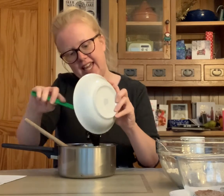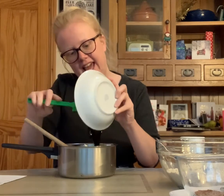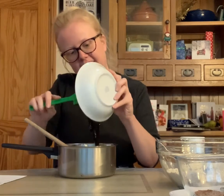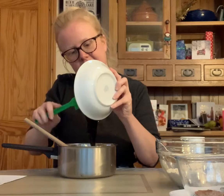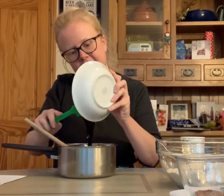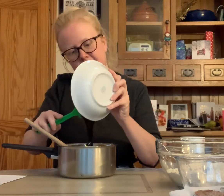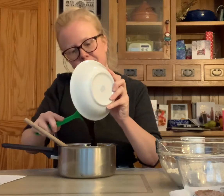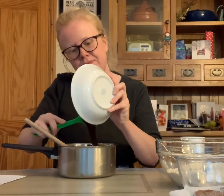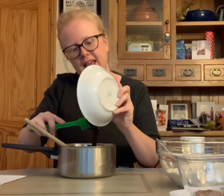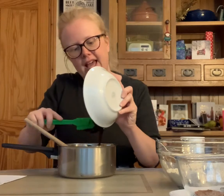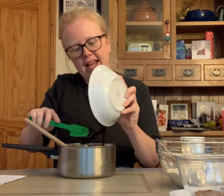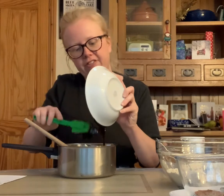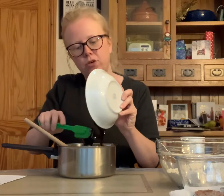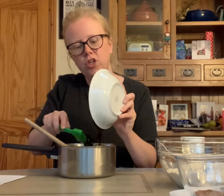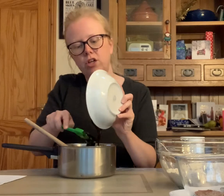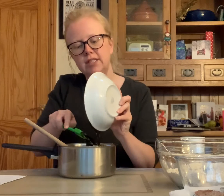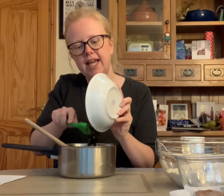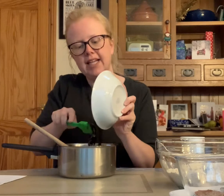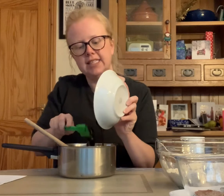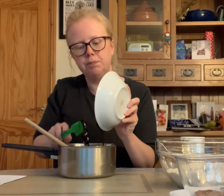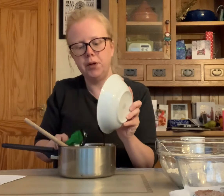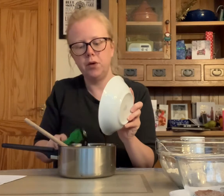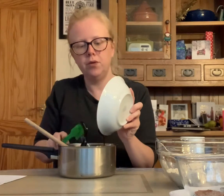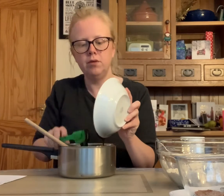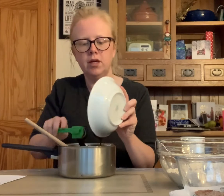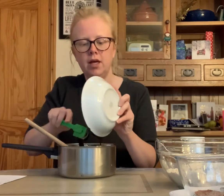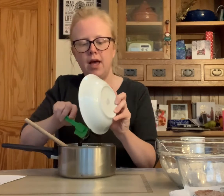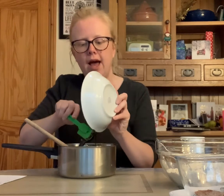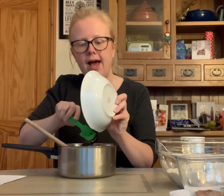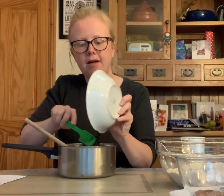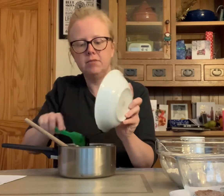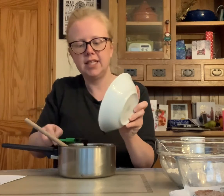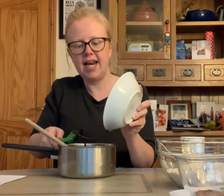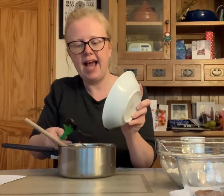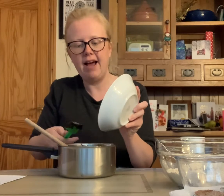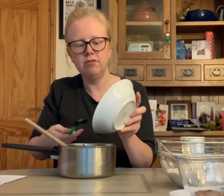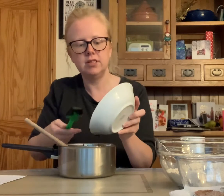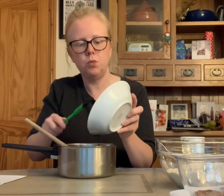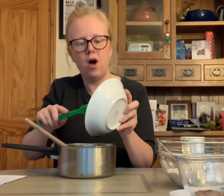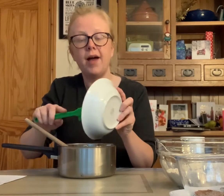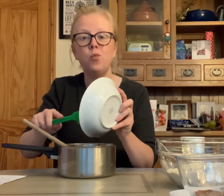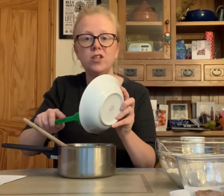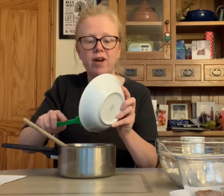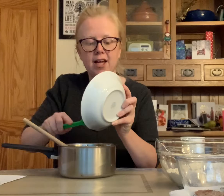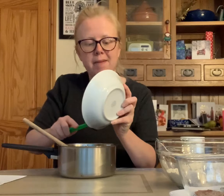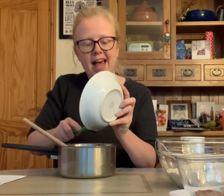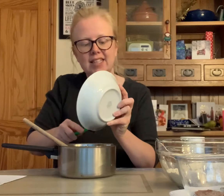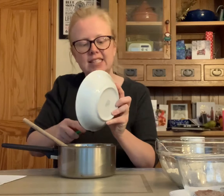sticky. And if you're using a spoon to get it out, what I would recommend